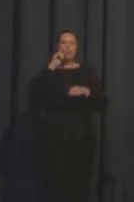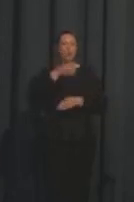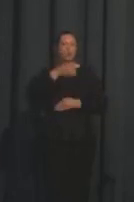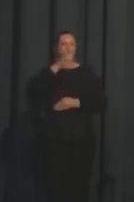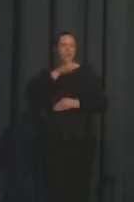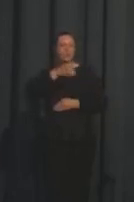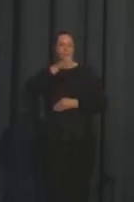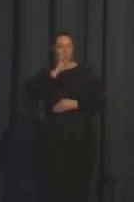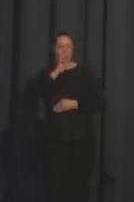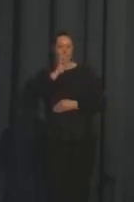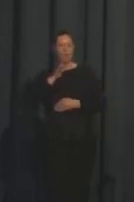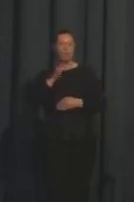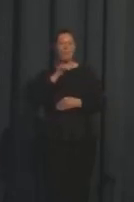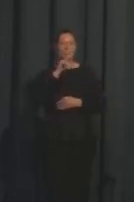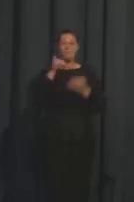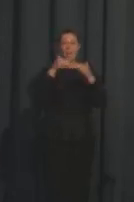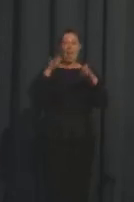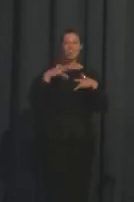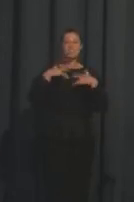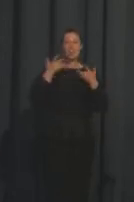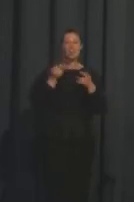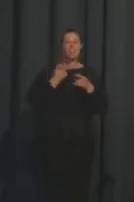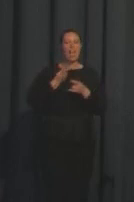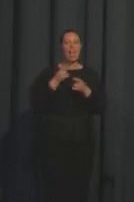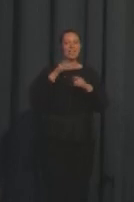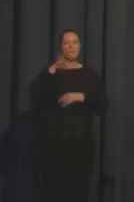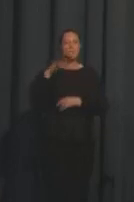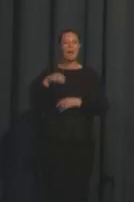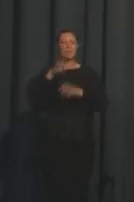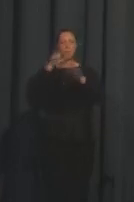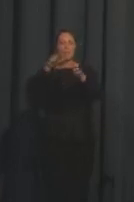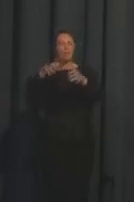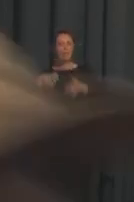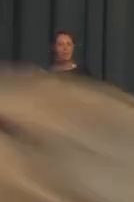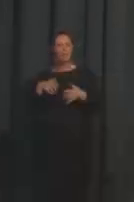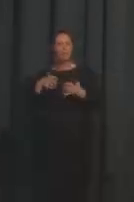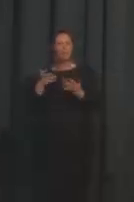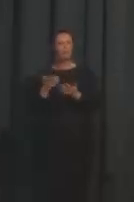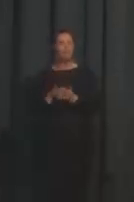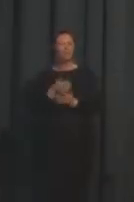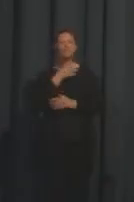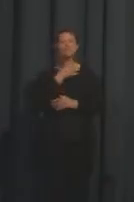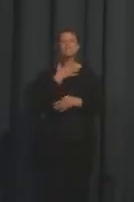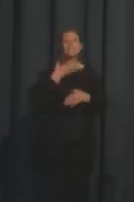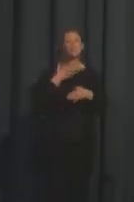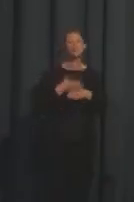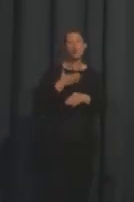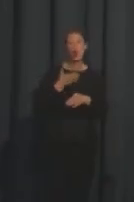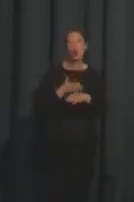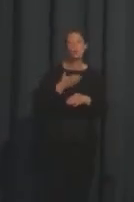visiting a house with peeling paint or renovations, having a risky job, and this was